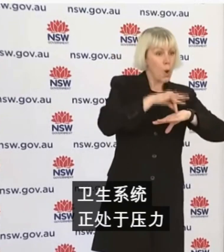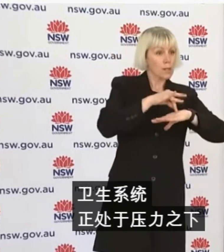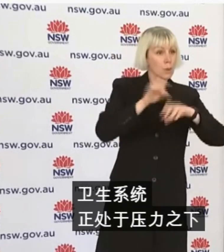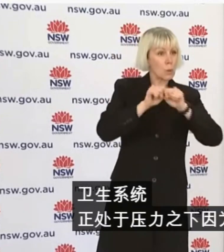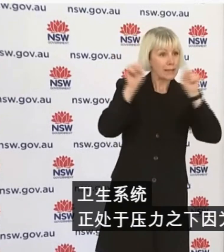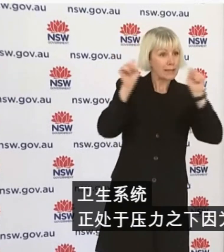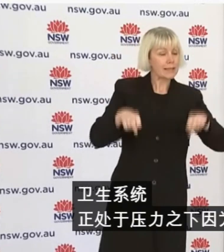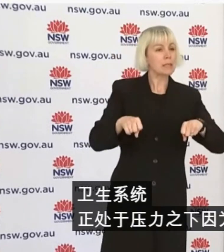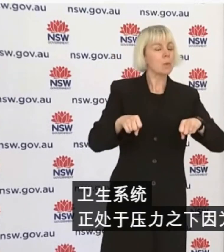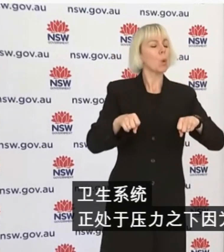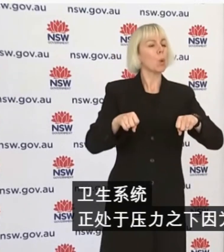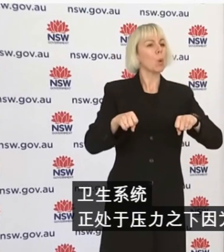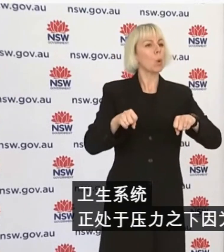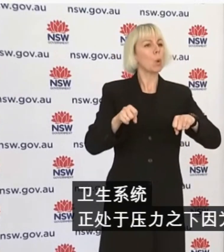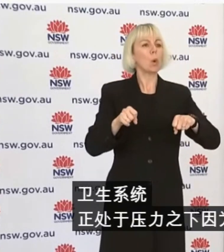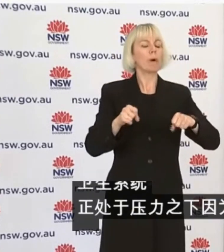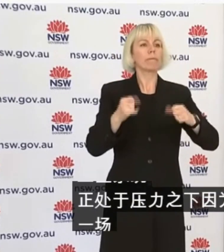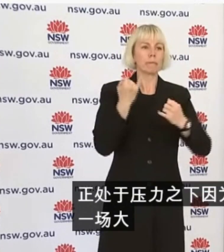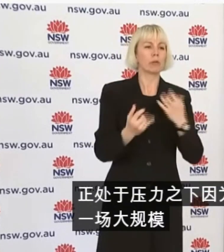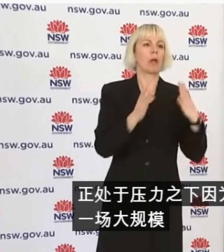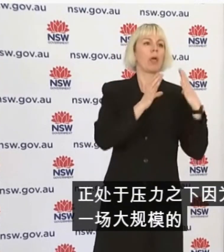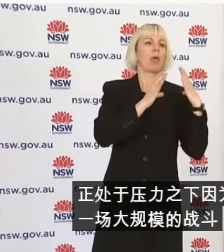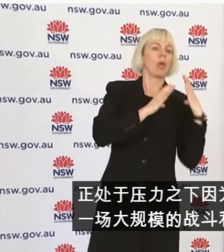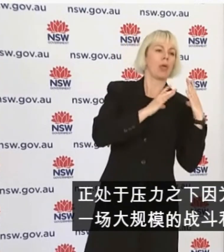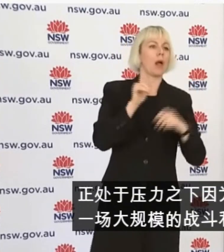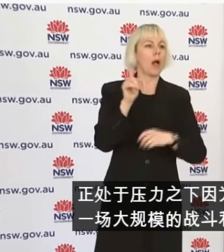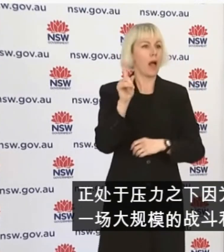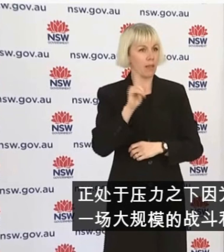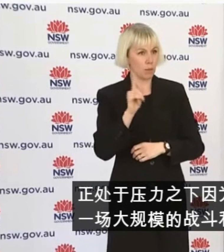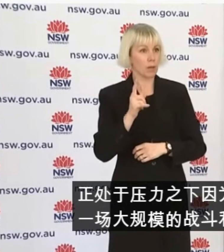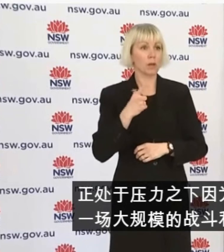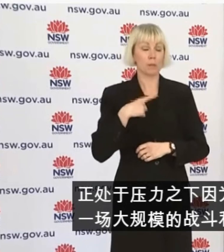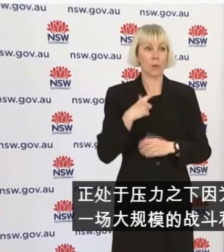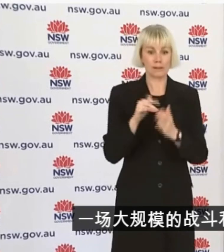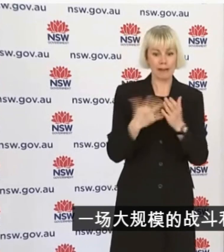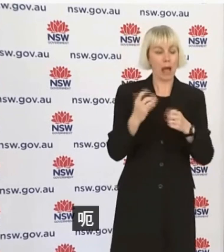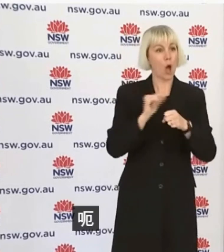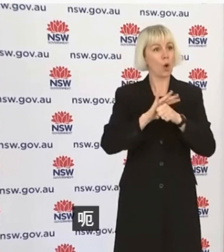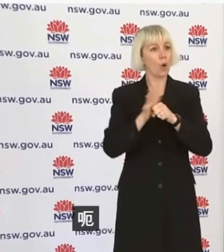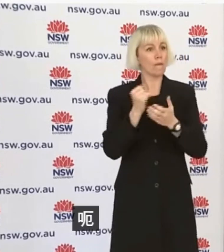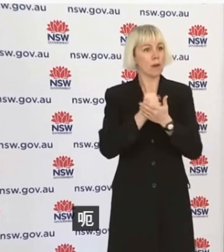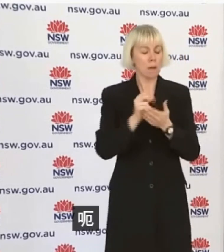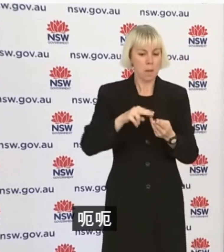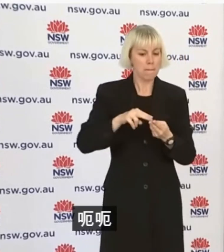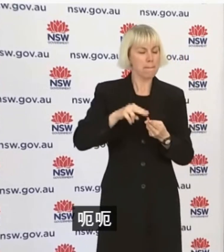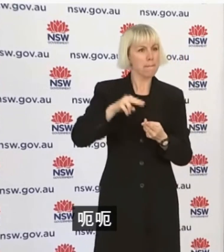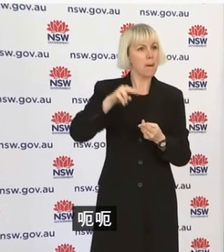stress, because we have a massive battle, a war with the virus that